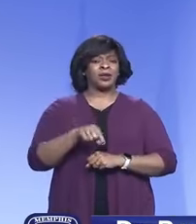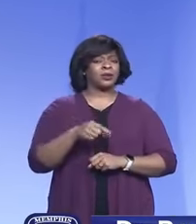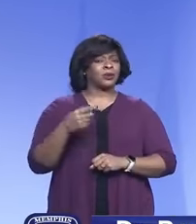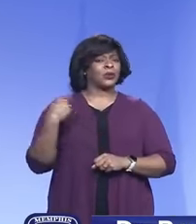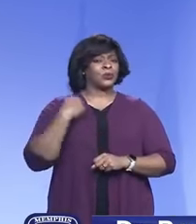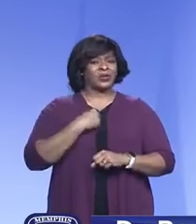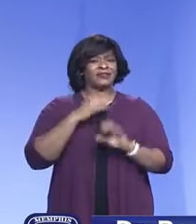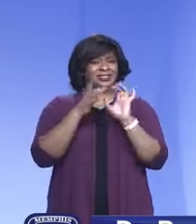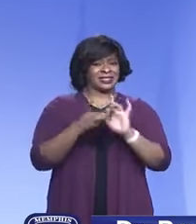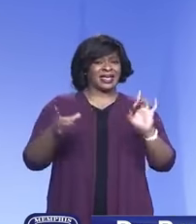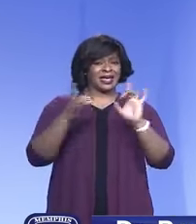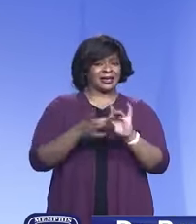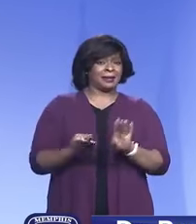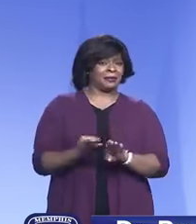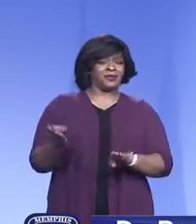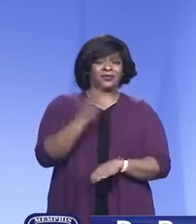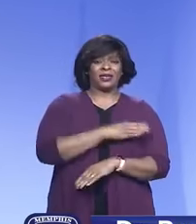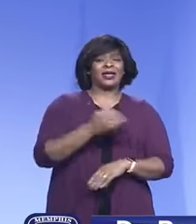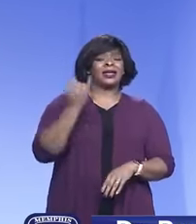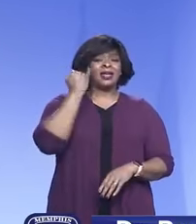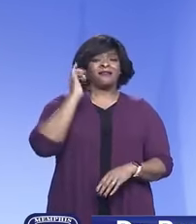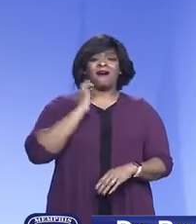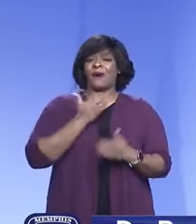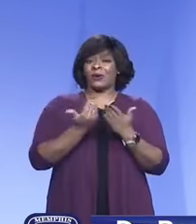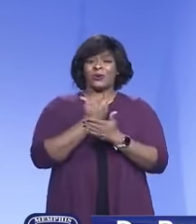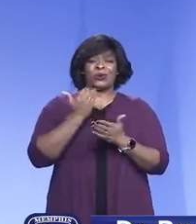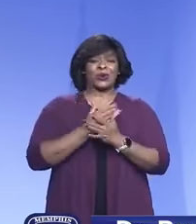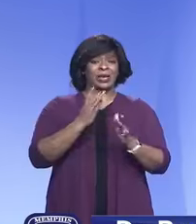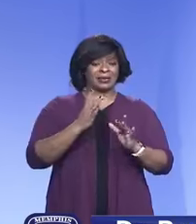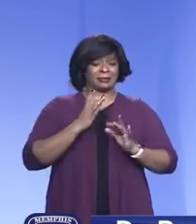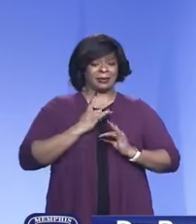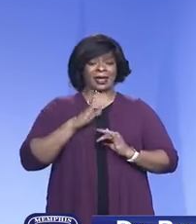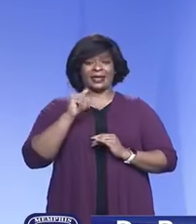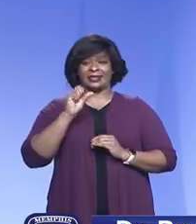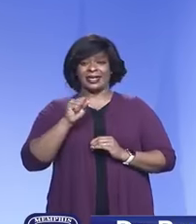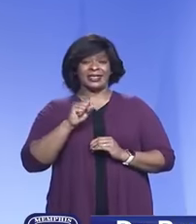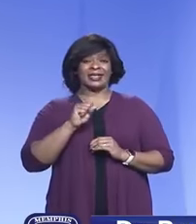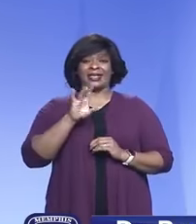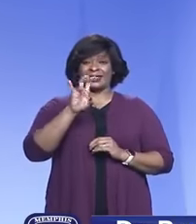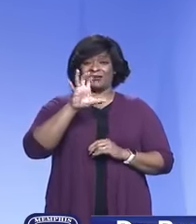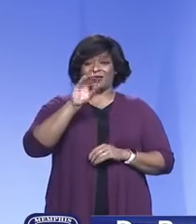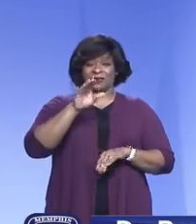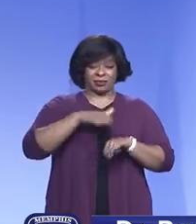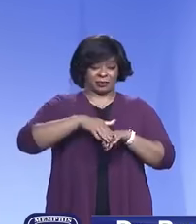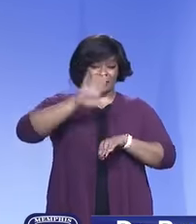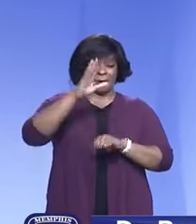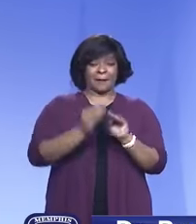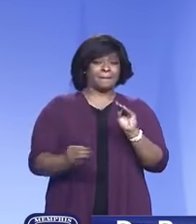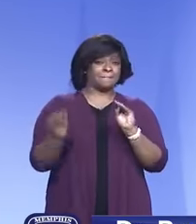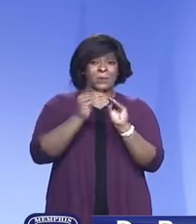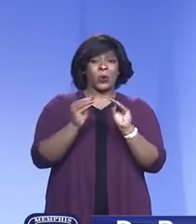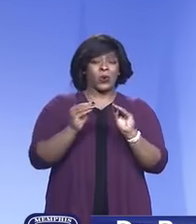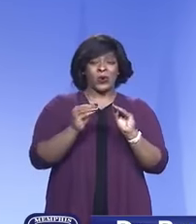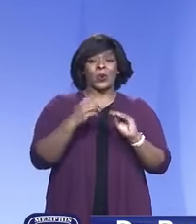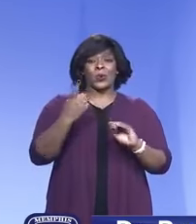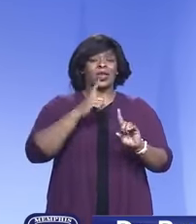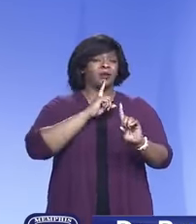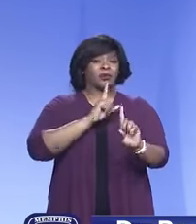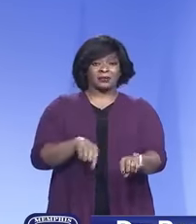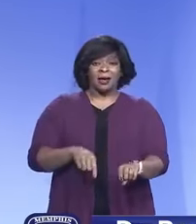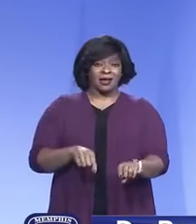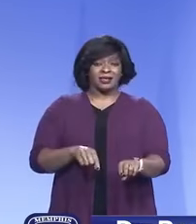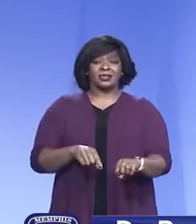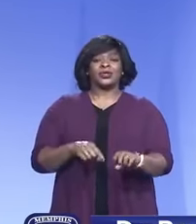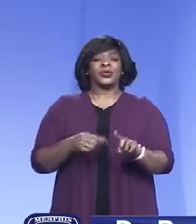we've stated is that if our new cases get 750 or more, One of the response is